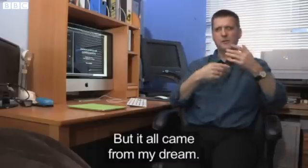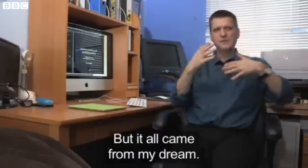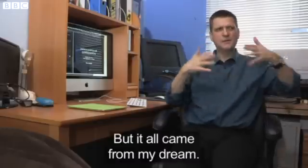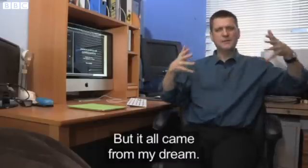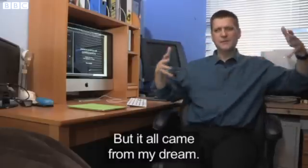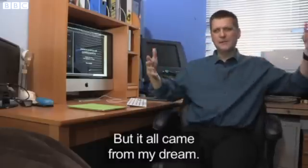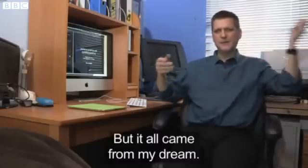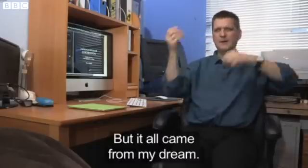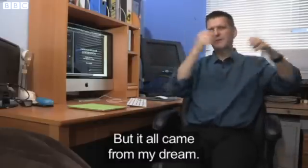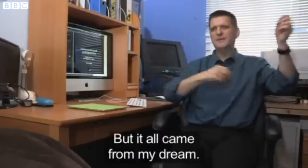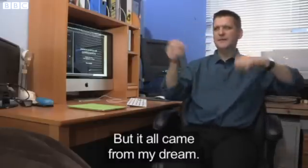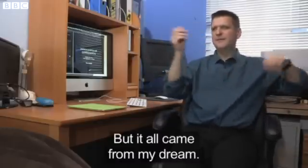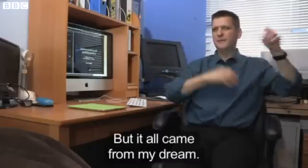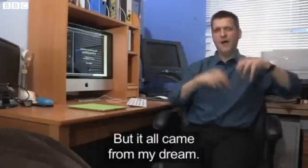But it all came from my dream.